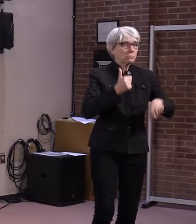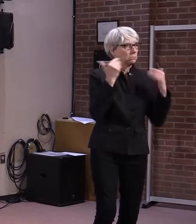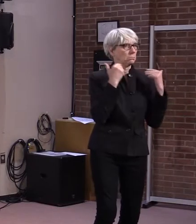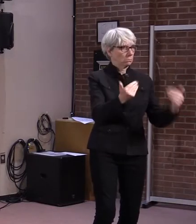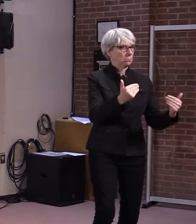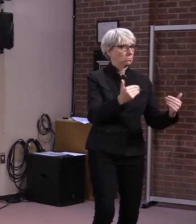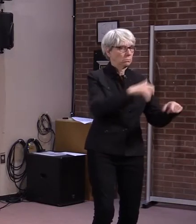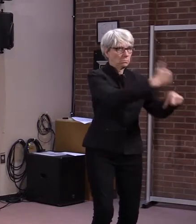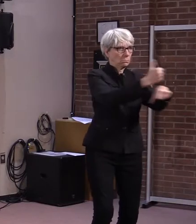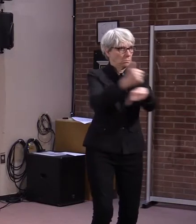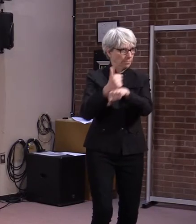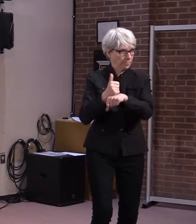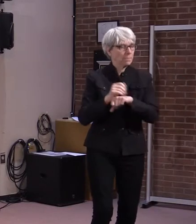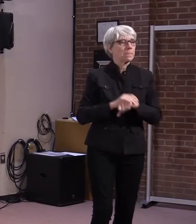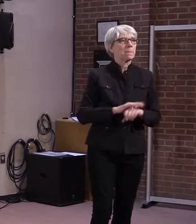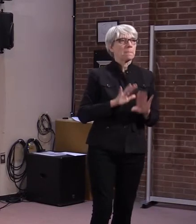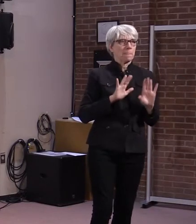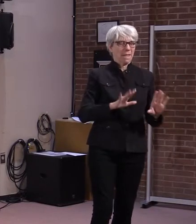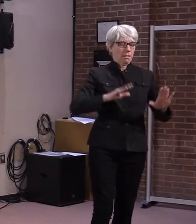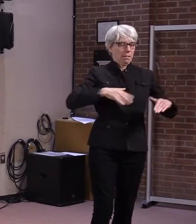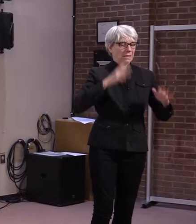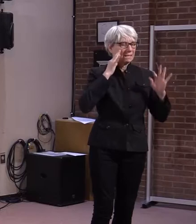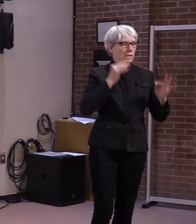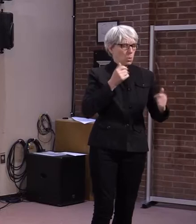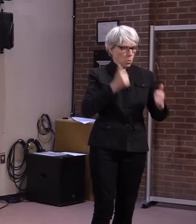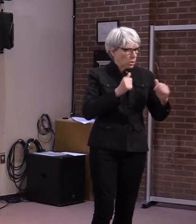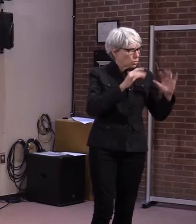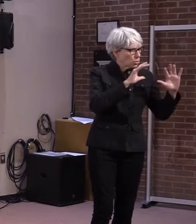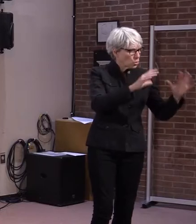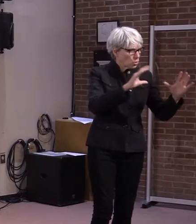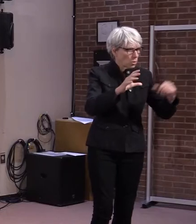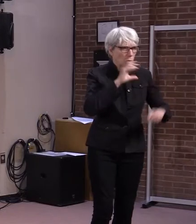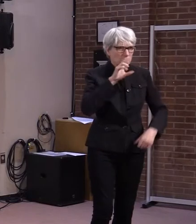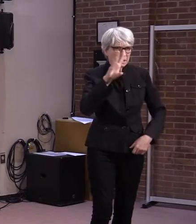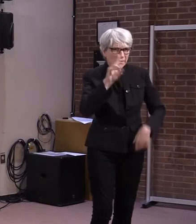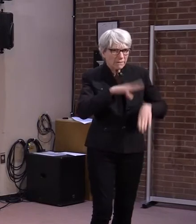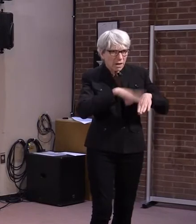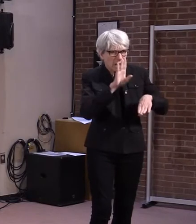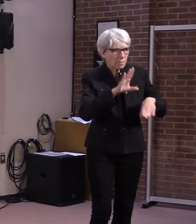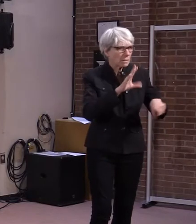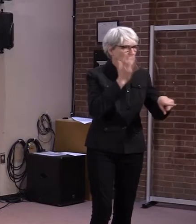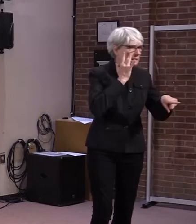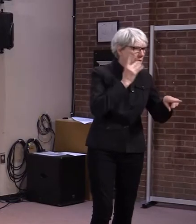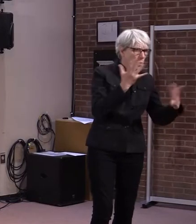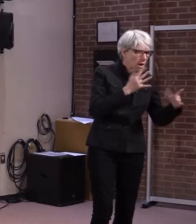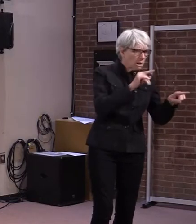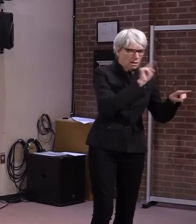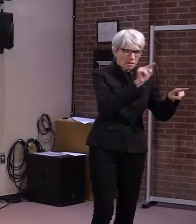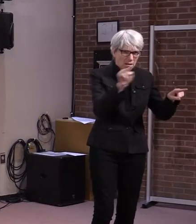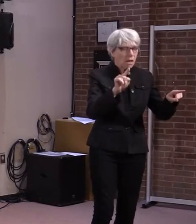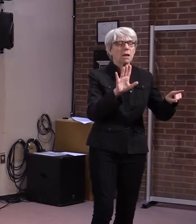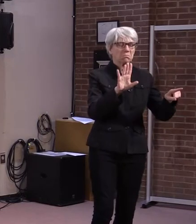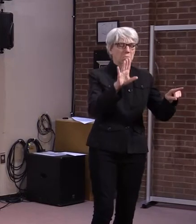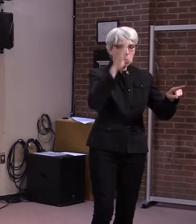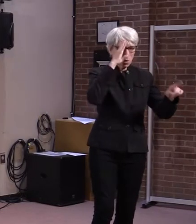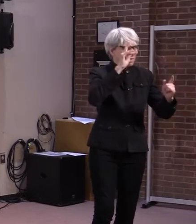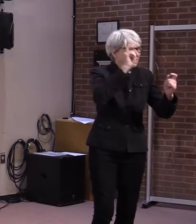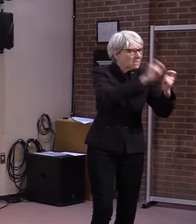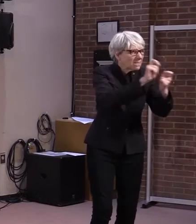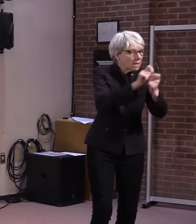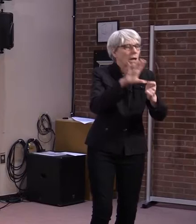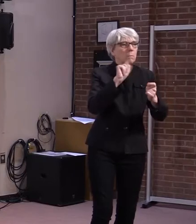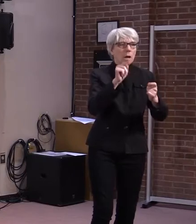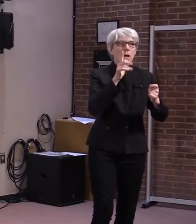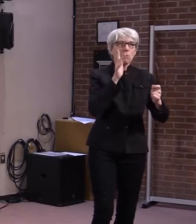not have the precise eligibility criteria, we are gearing up to begin vaccinating as soon as we have